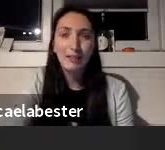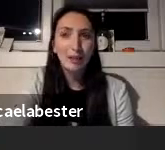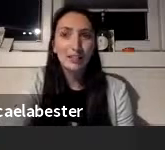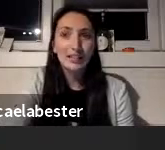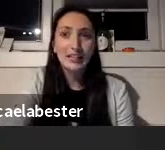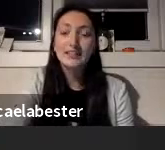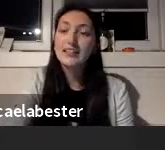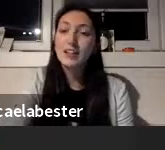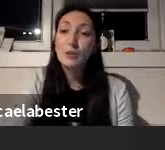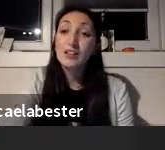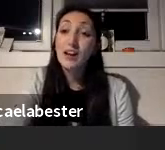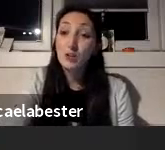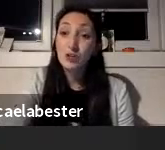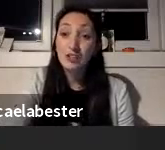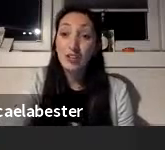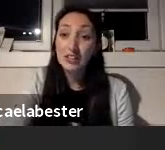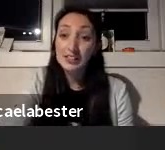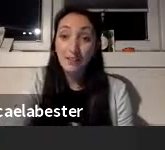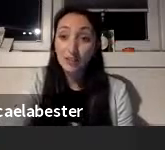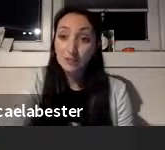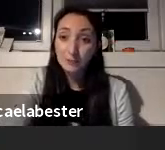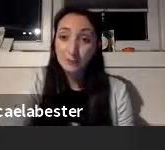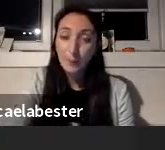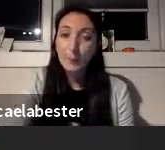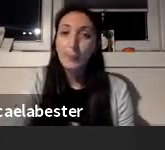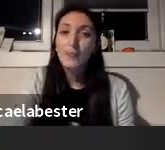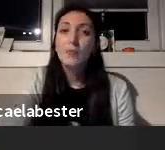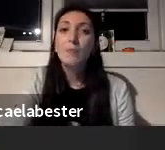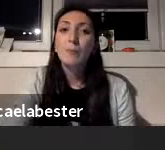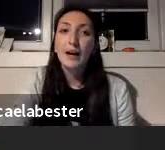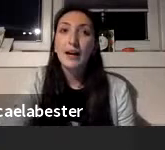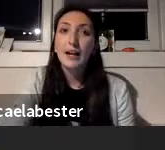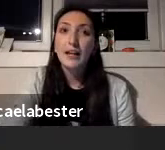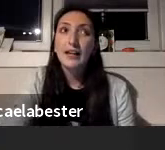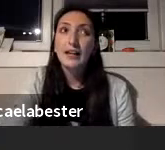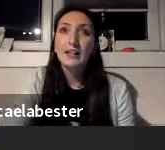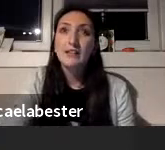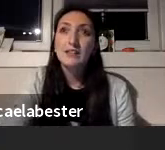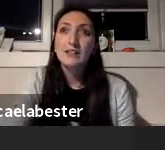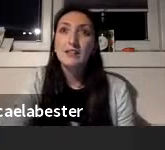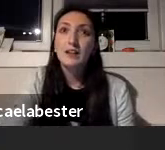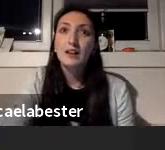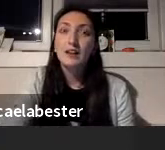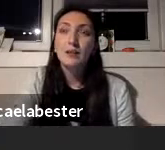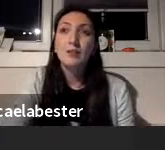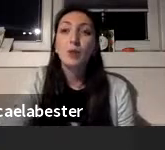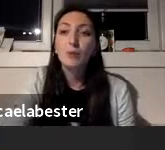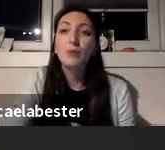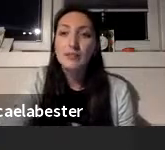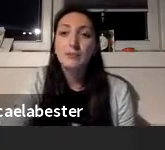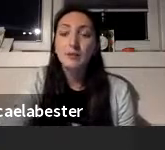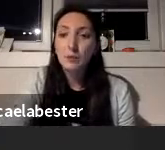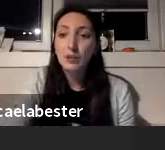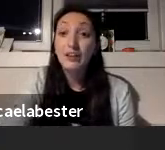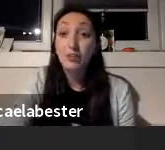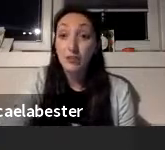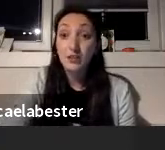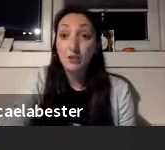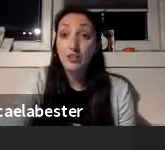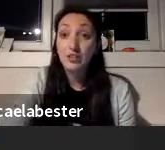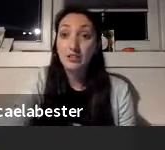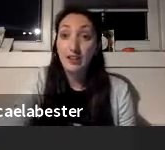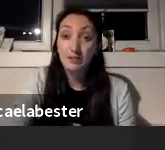from 2013 was 137, but it is, there's probably something more